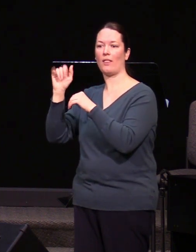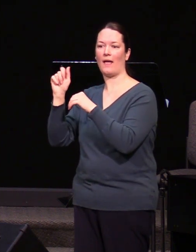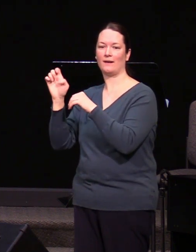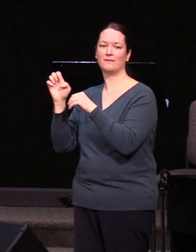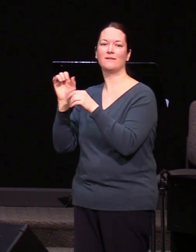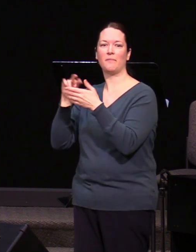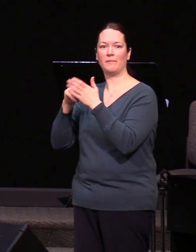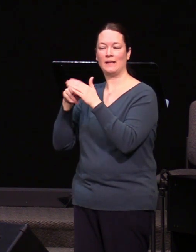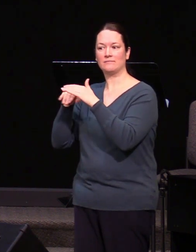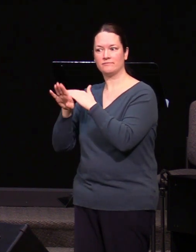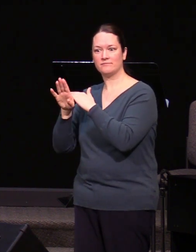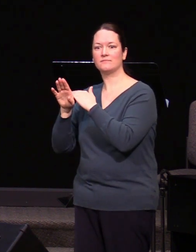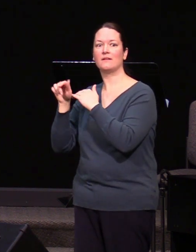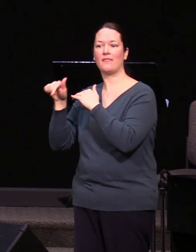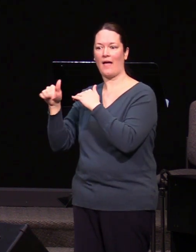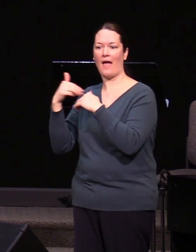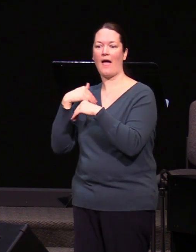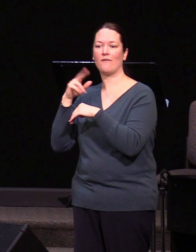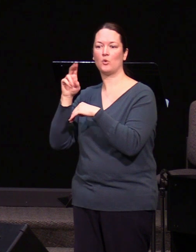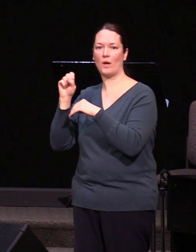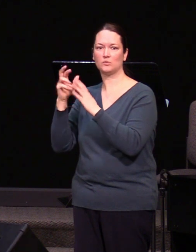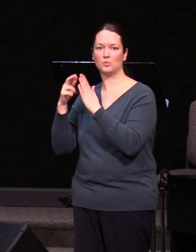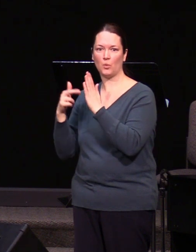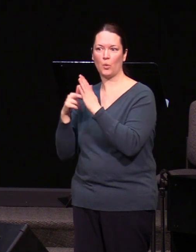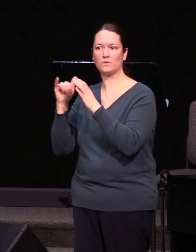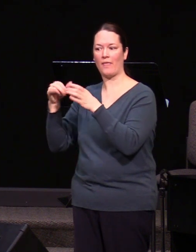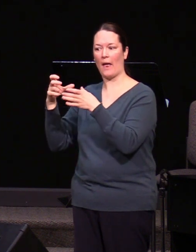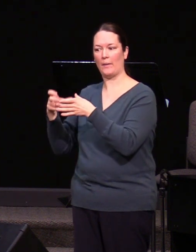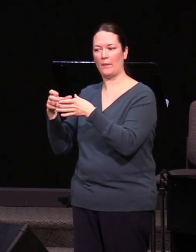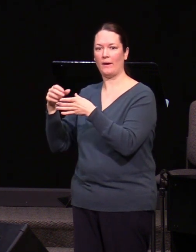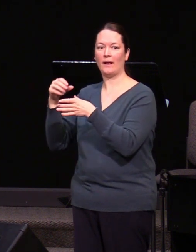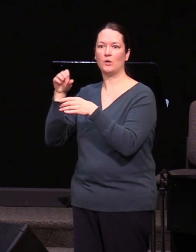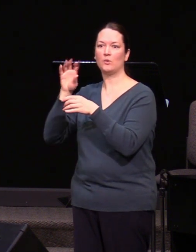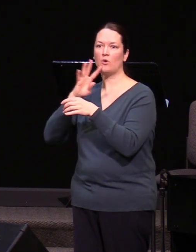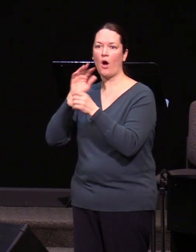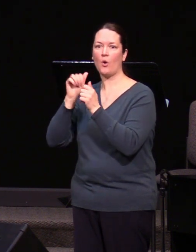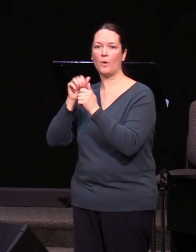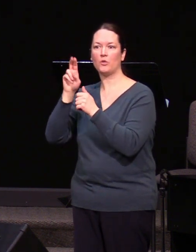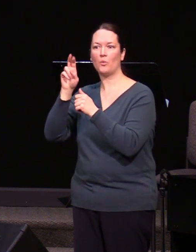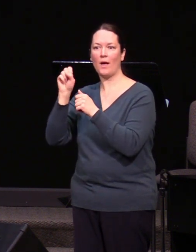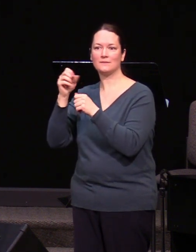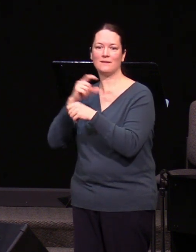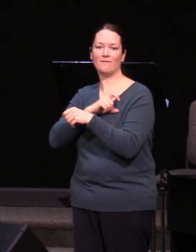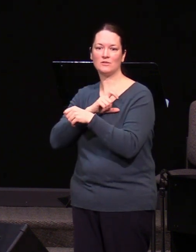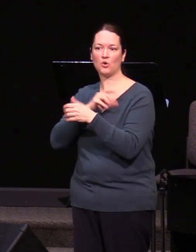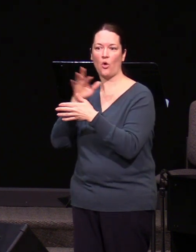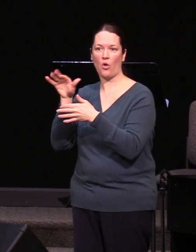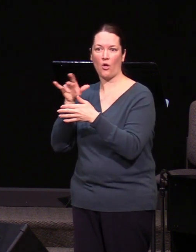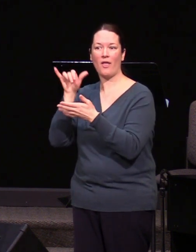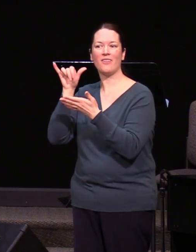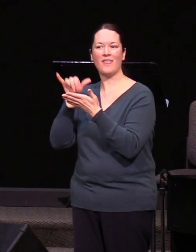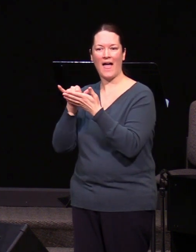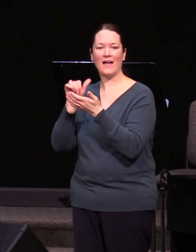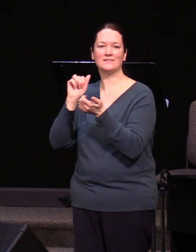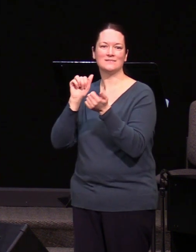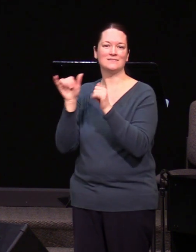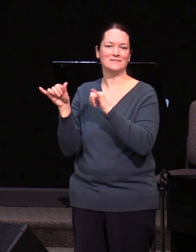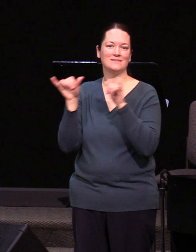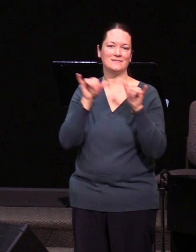United States rules on that little block in that building, and you can talk to United States officials and all that kind of, that's how it